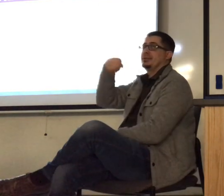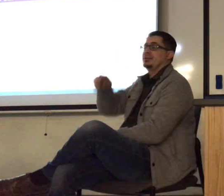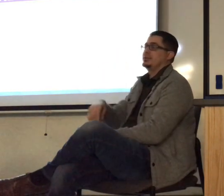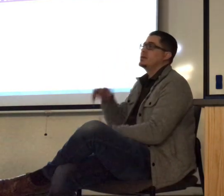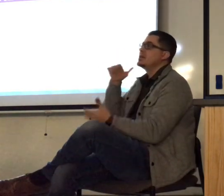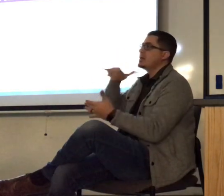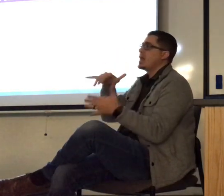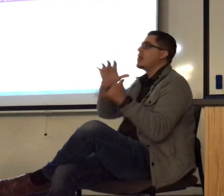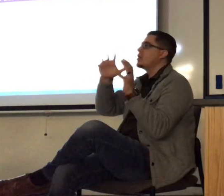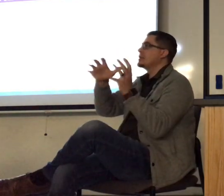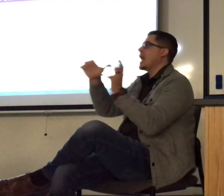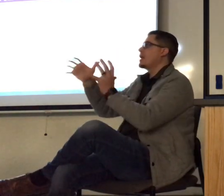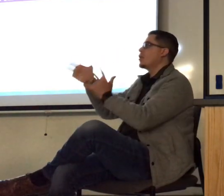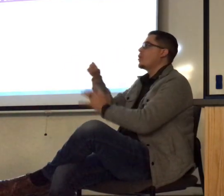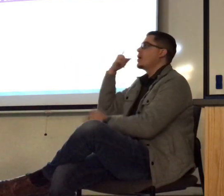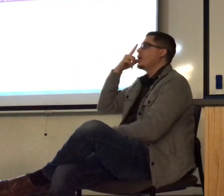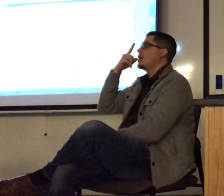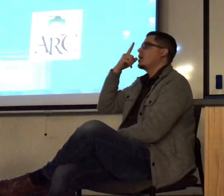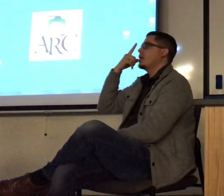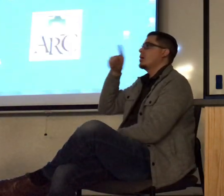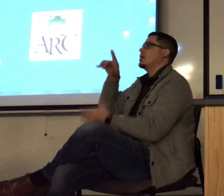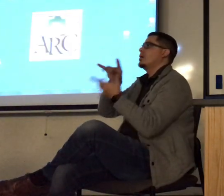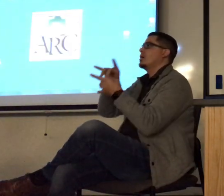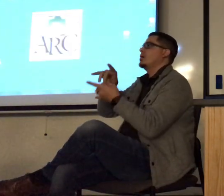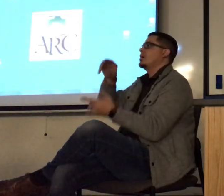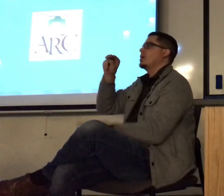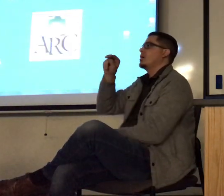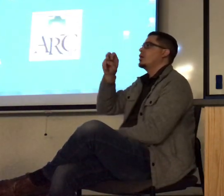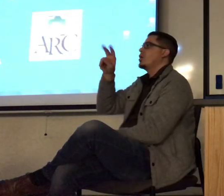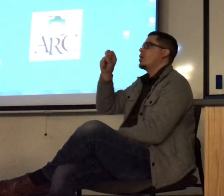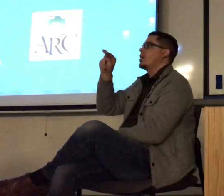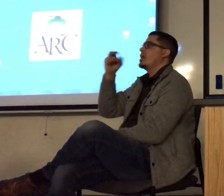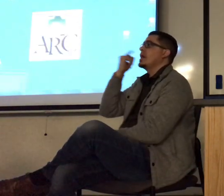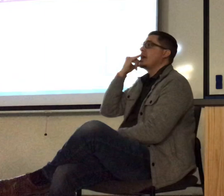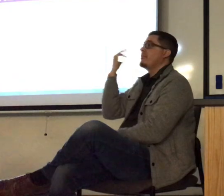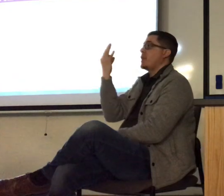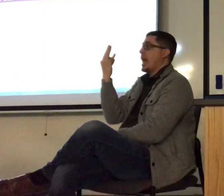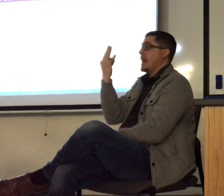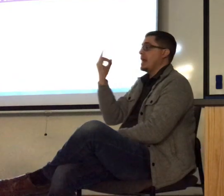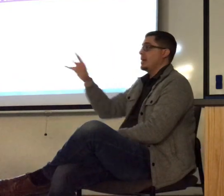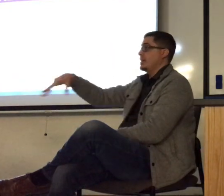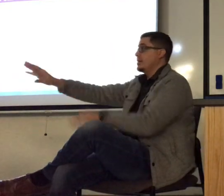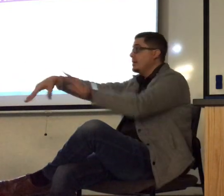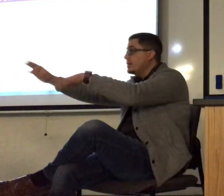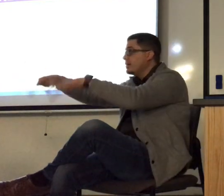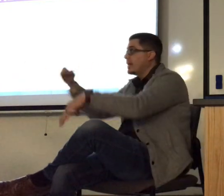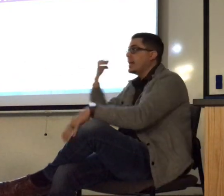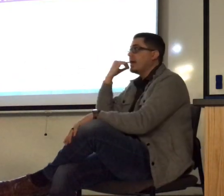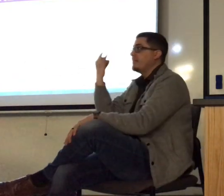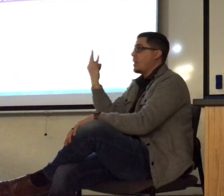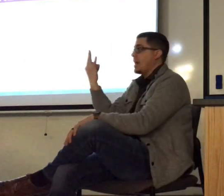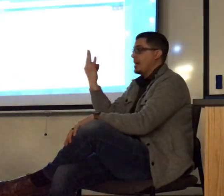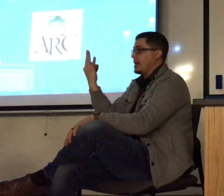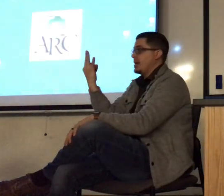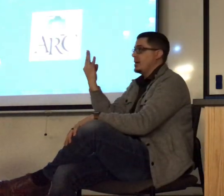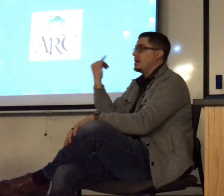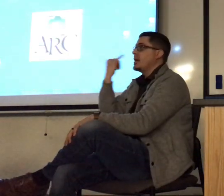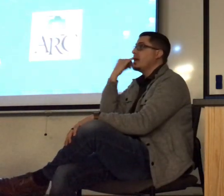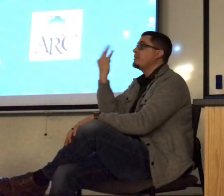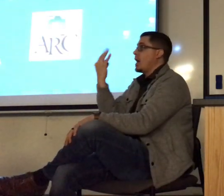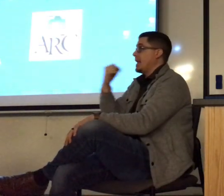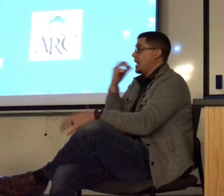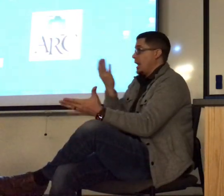Study those categories of neurons. And maybe if you missed class last time, let me show you what I'm talking about here. We'll get back to